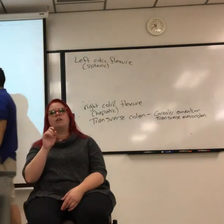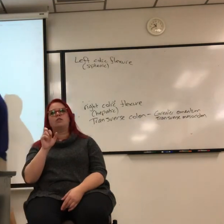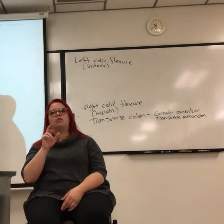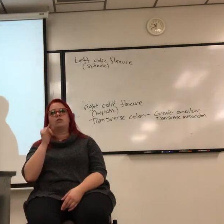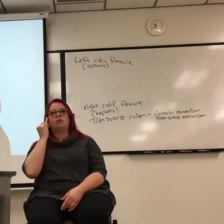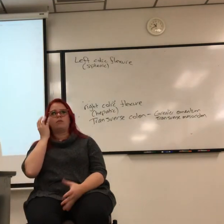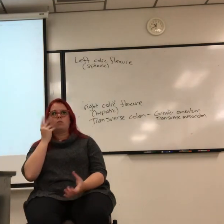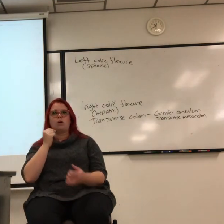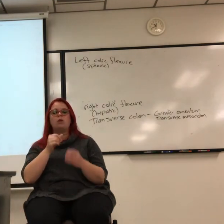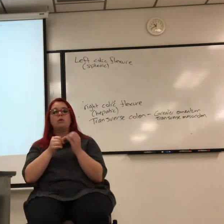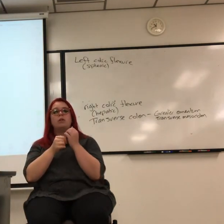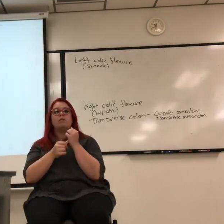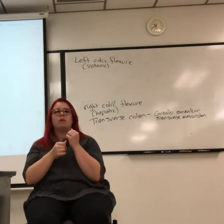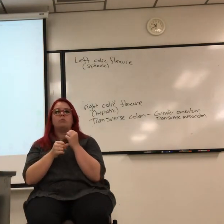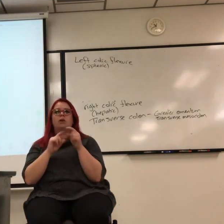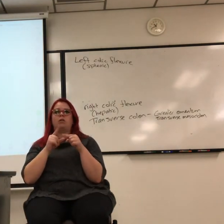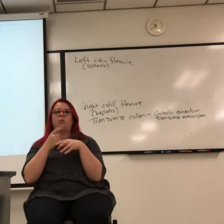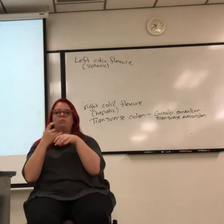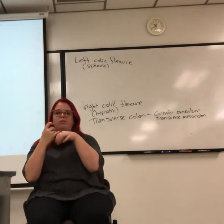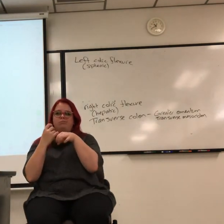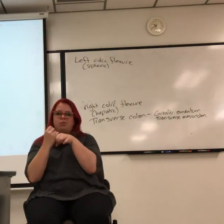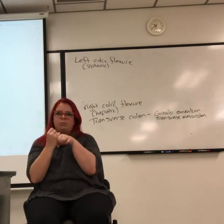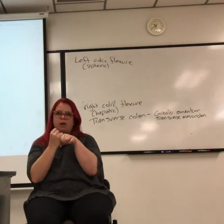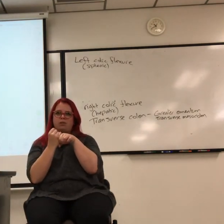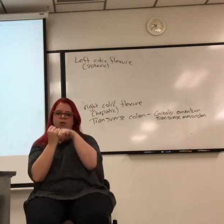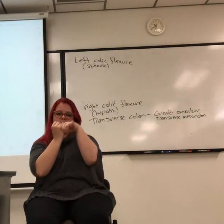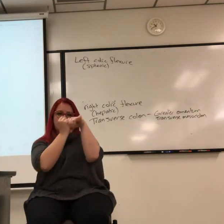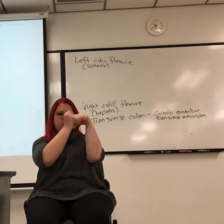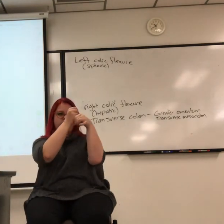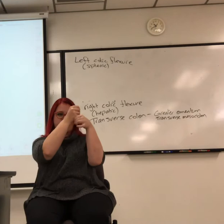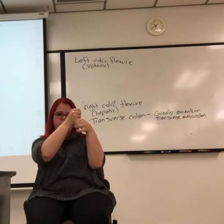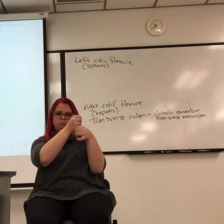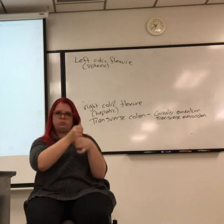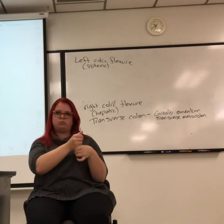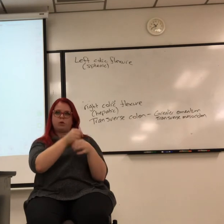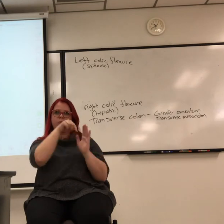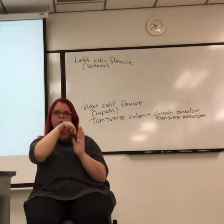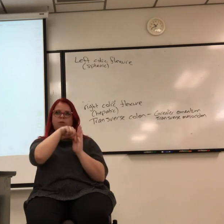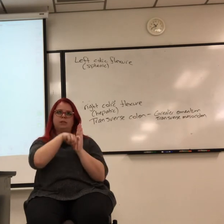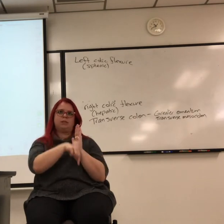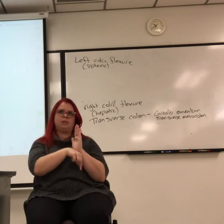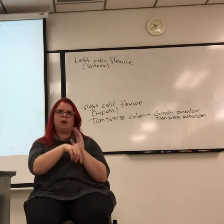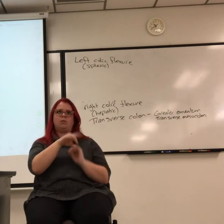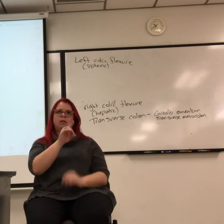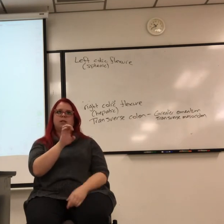moves down. We're in the descending colon.